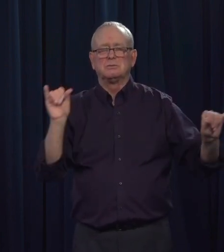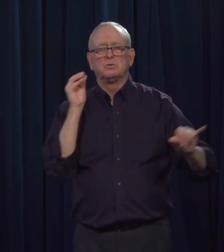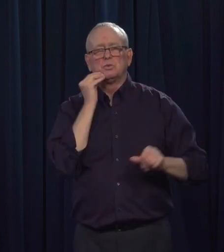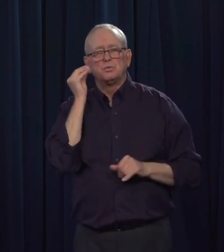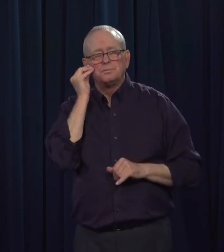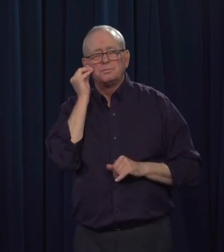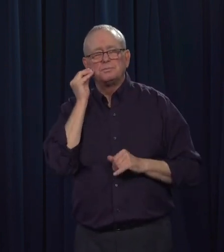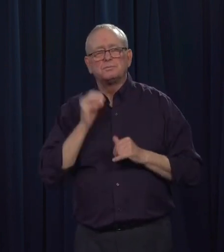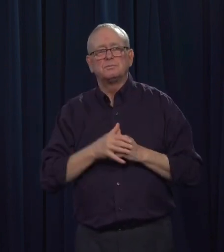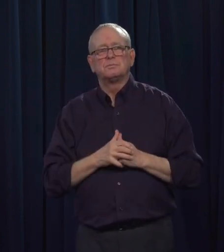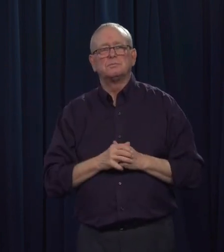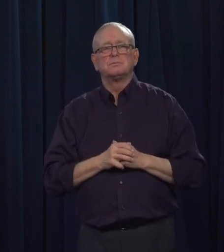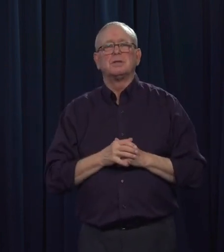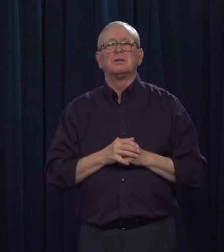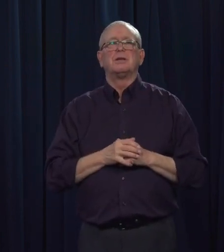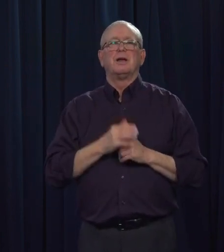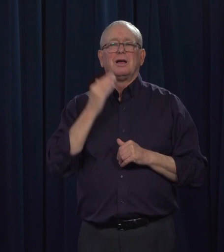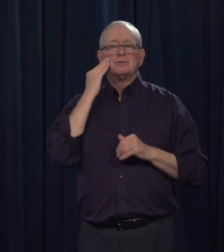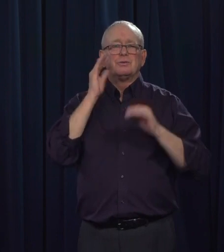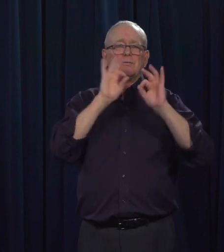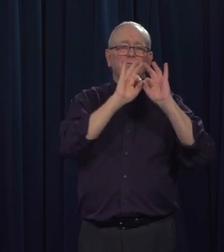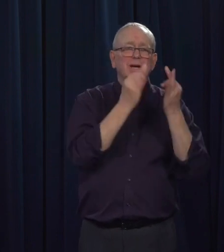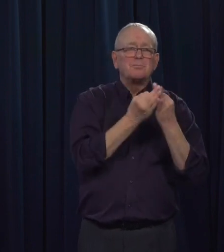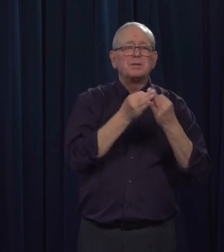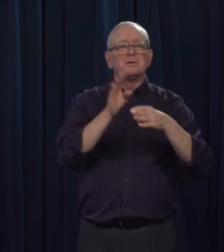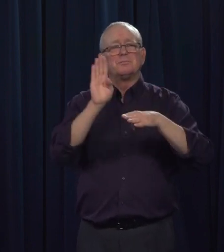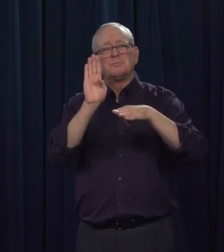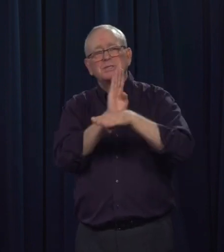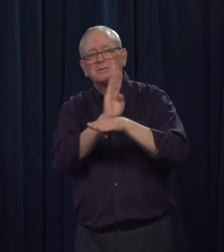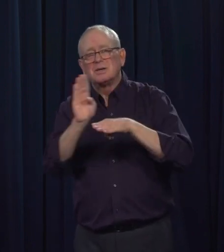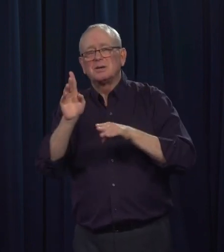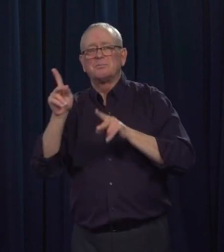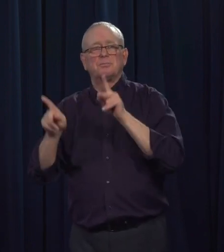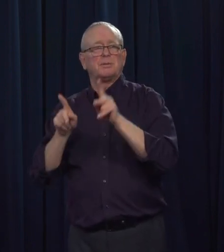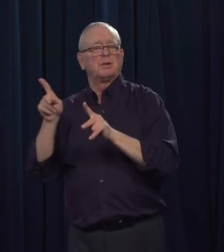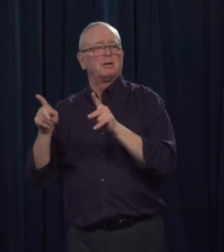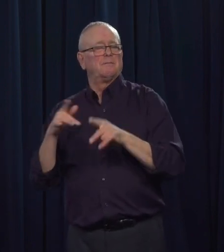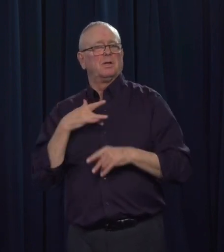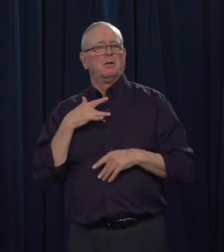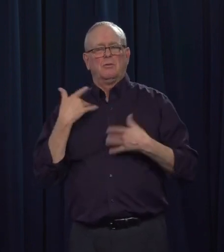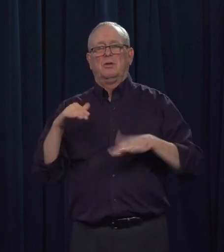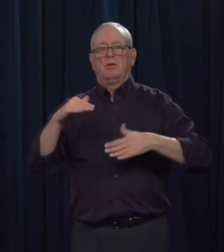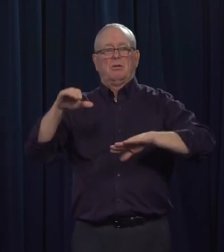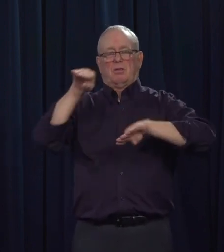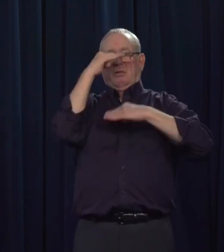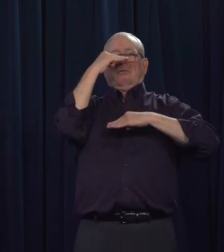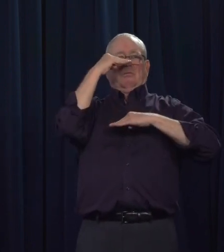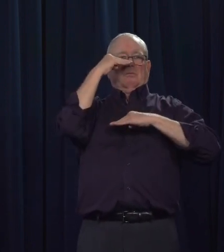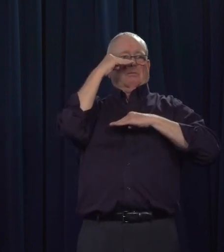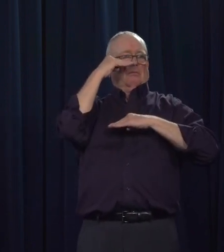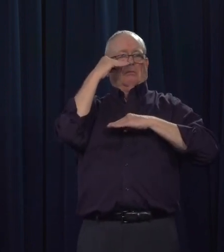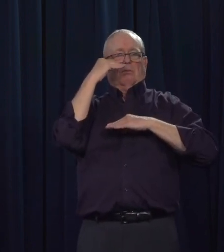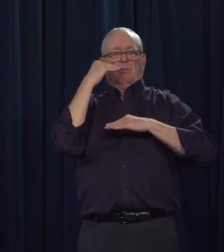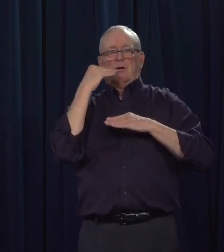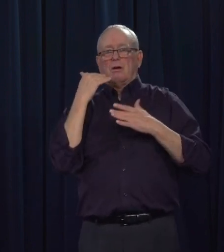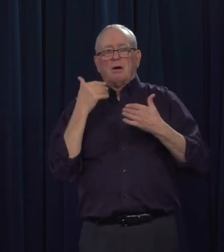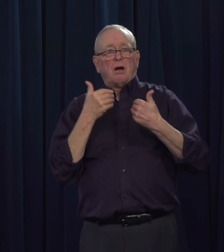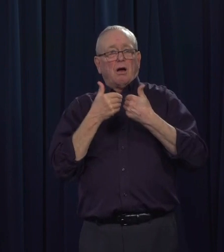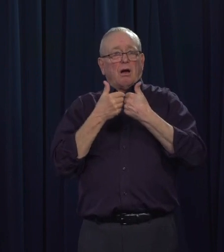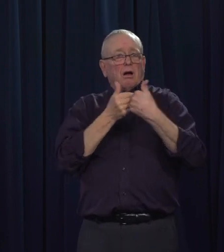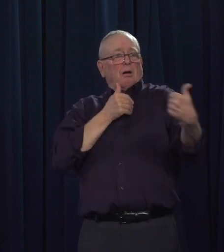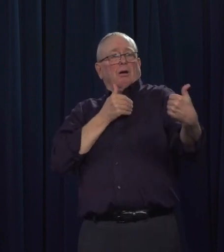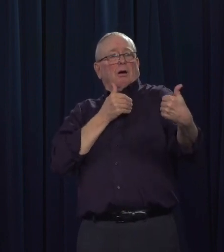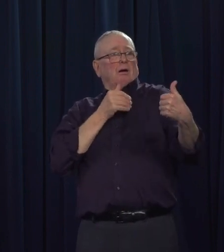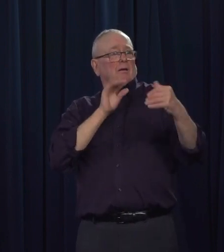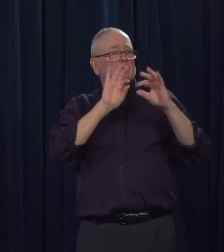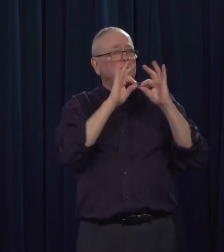Albertans, and I appreciate how hard it is to be separated from friends and family during such stressful times. It's important to remember